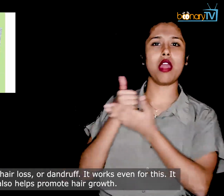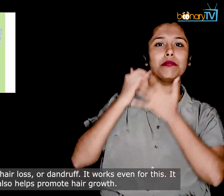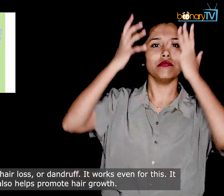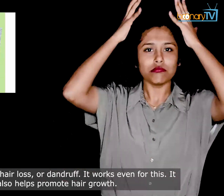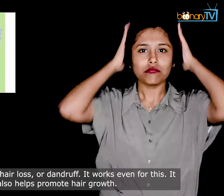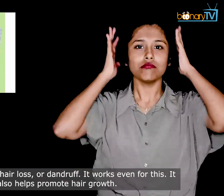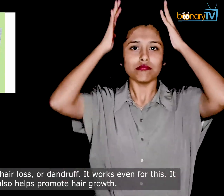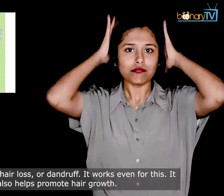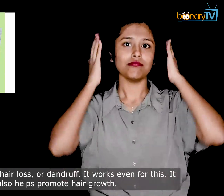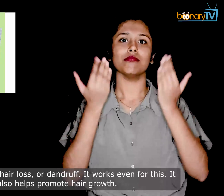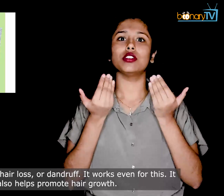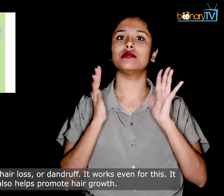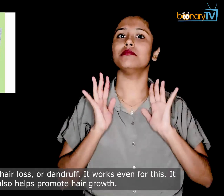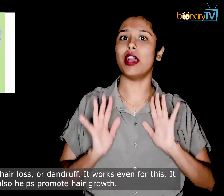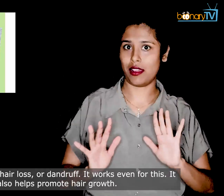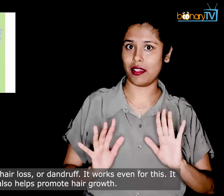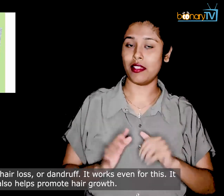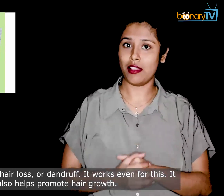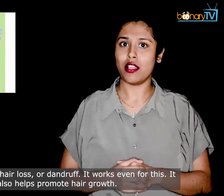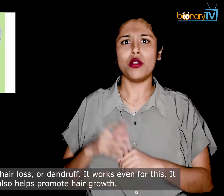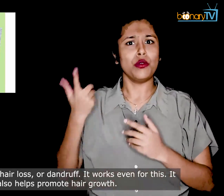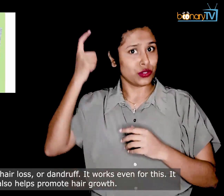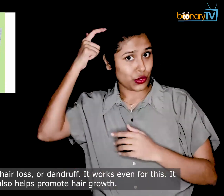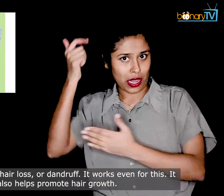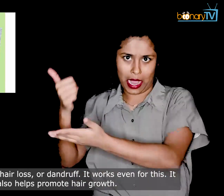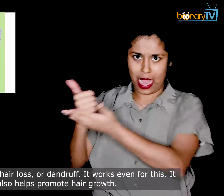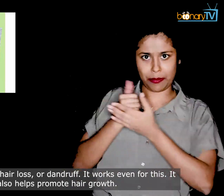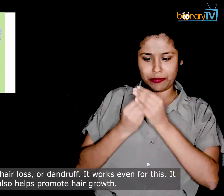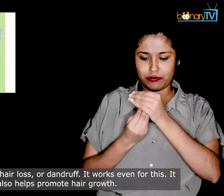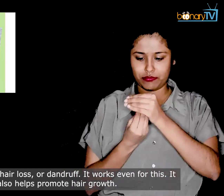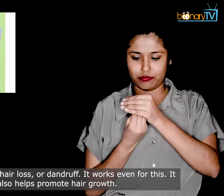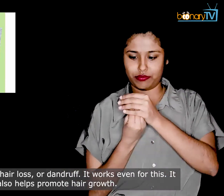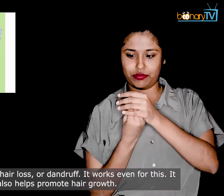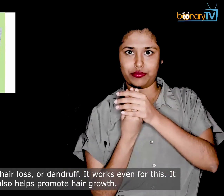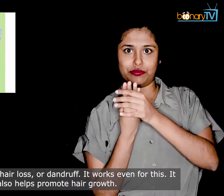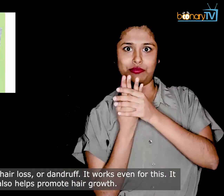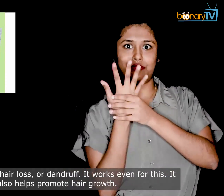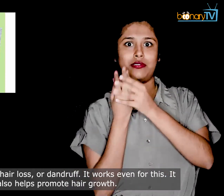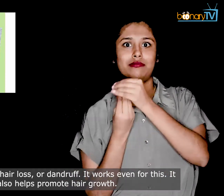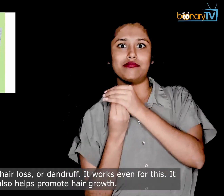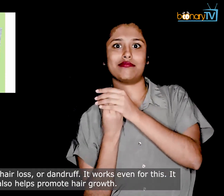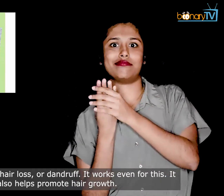works even for this it also helps to promote hair growth